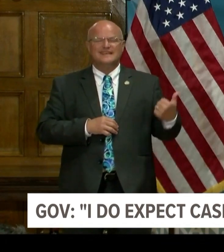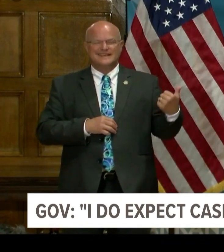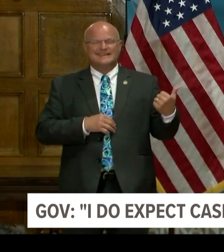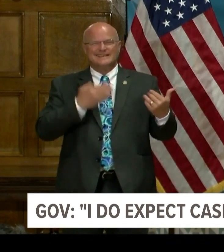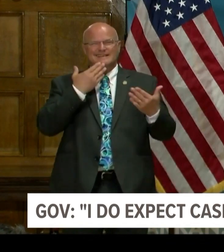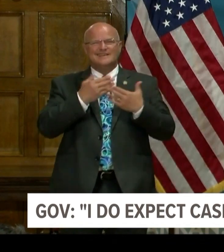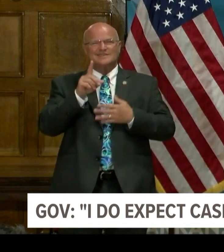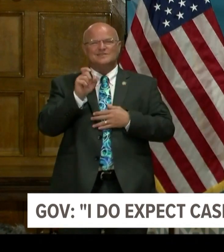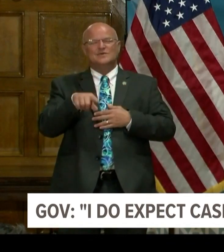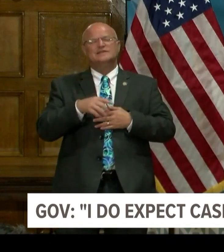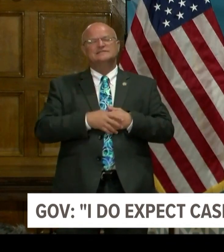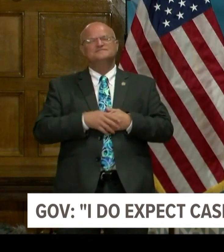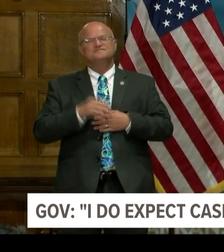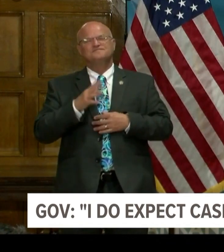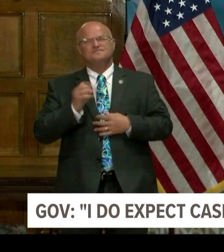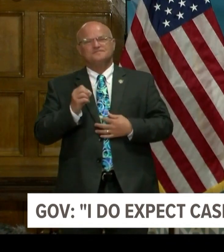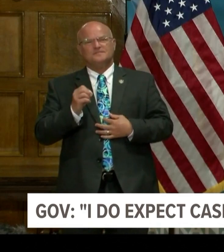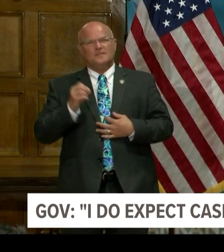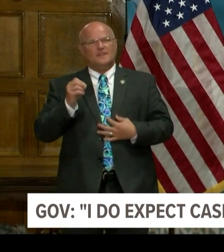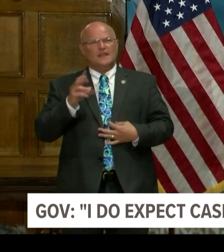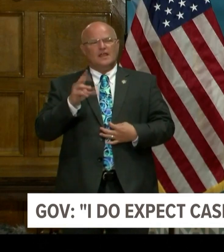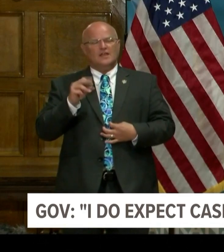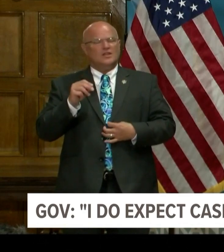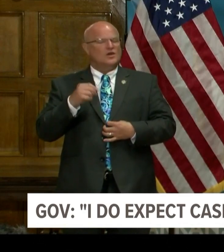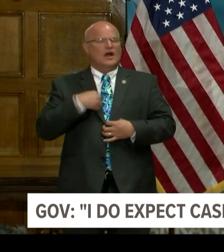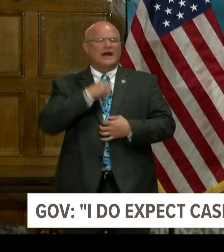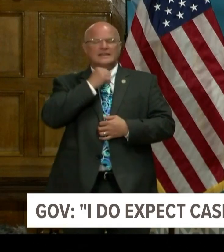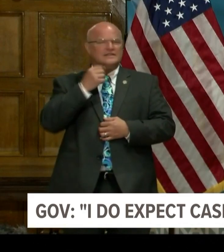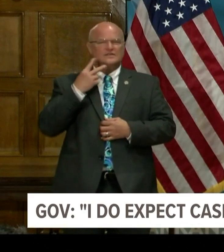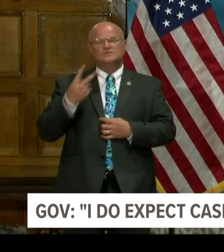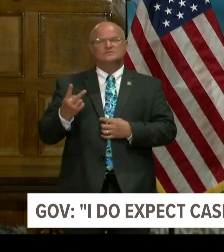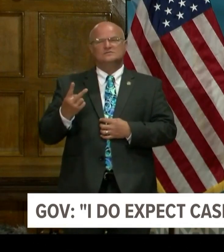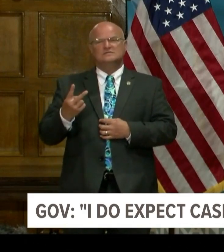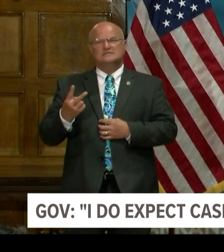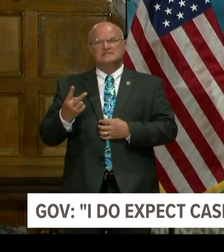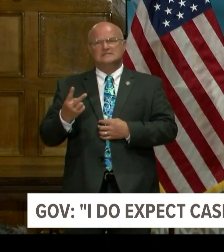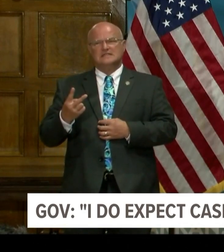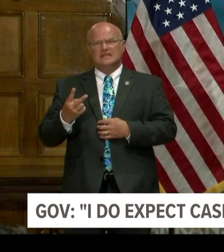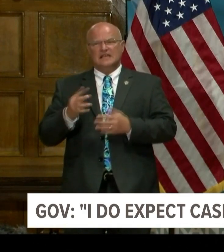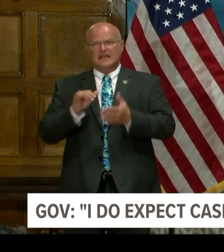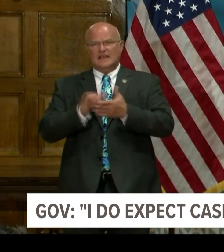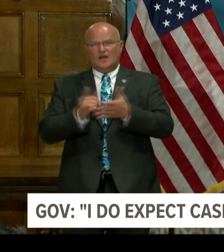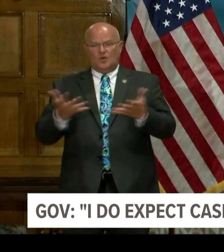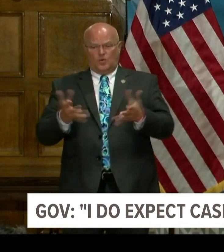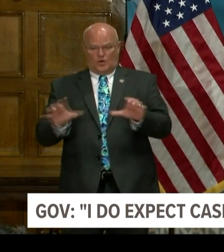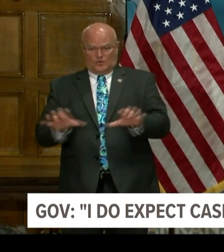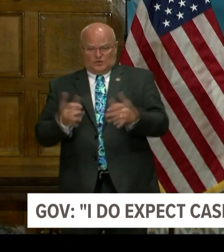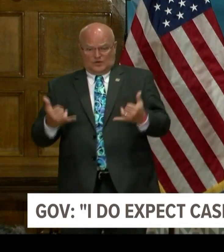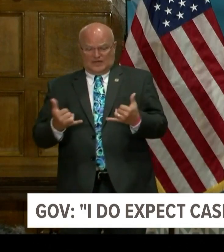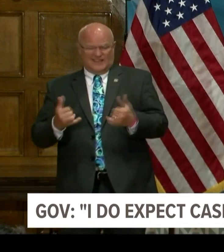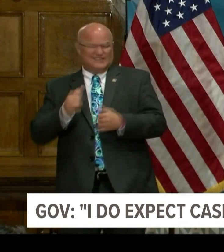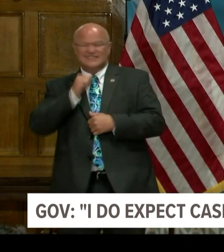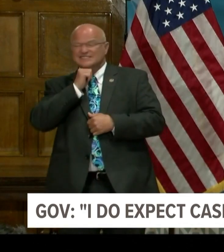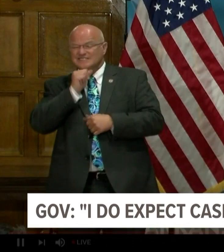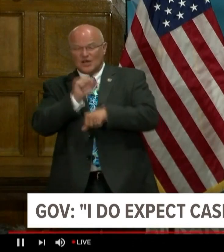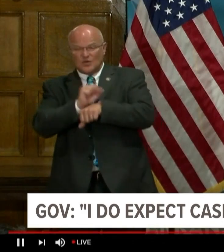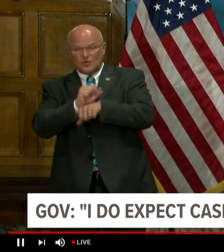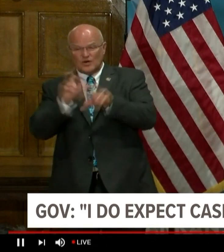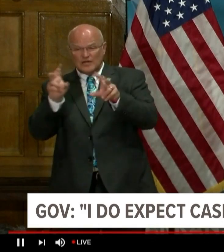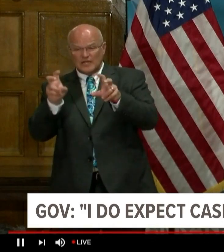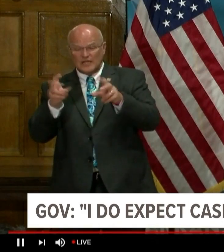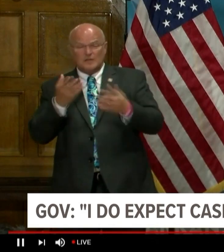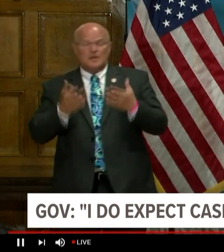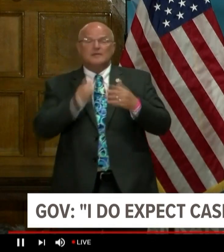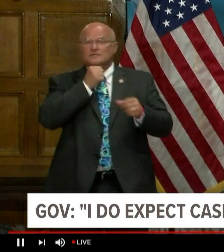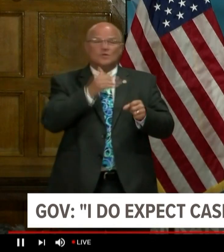That's a good question, and no, I don't see that what we're doing is not working. We might not